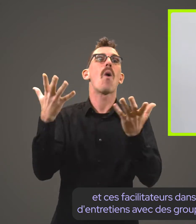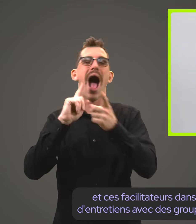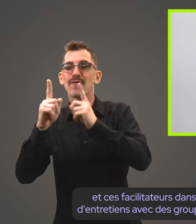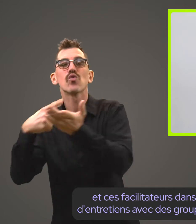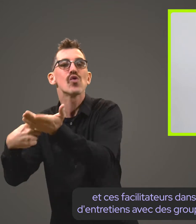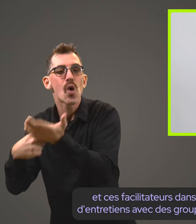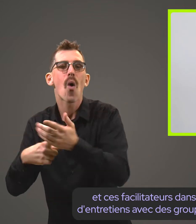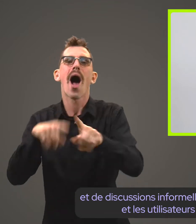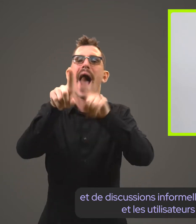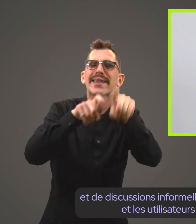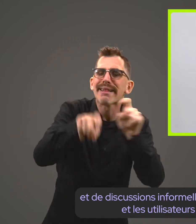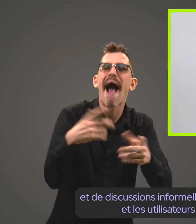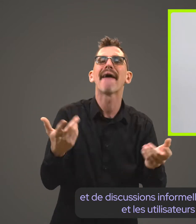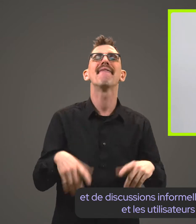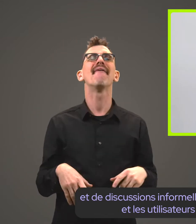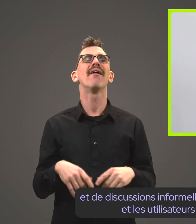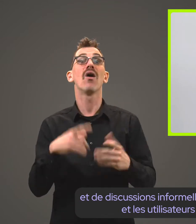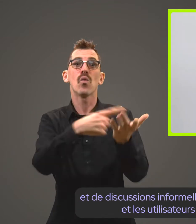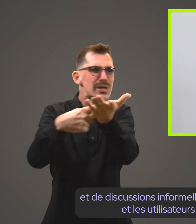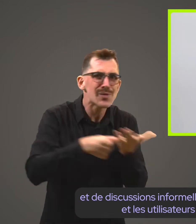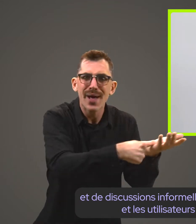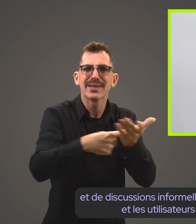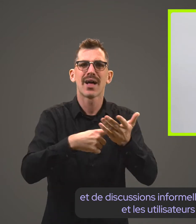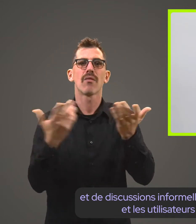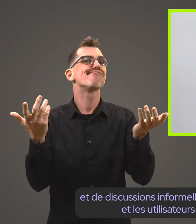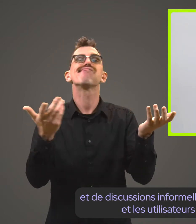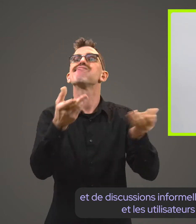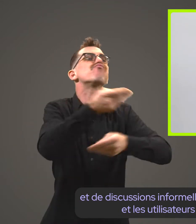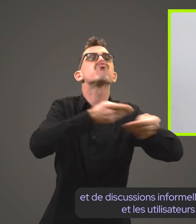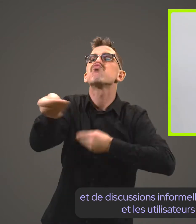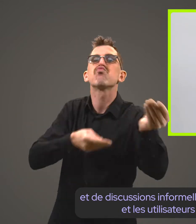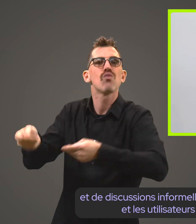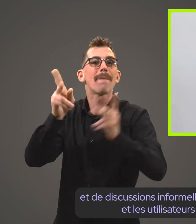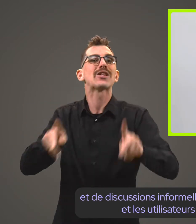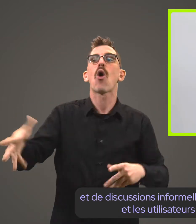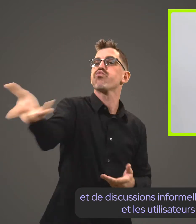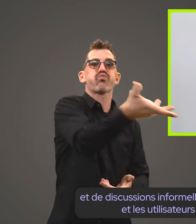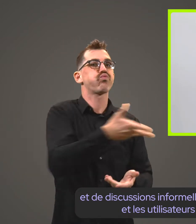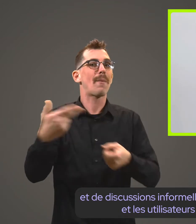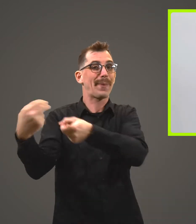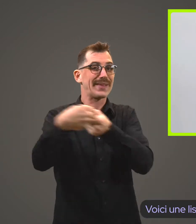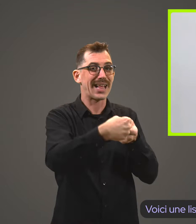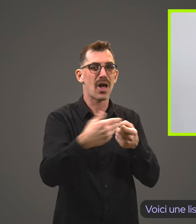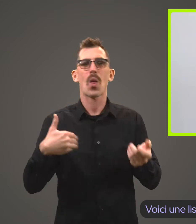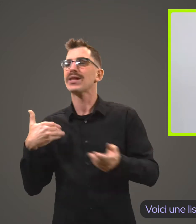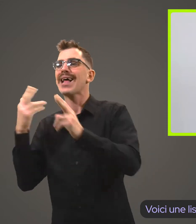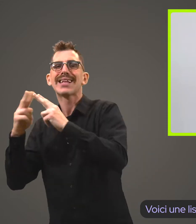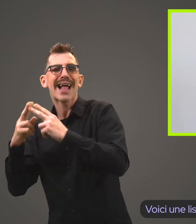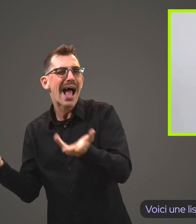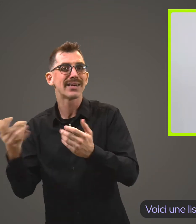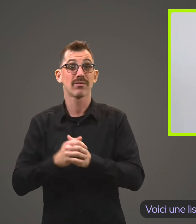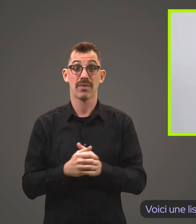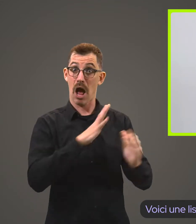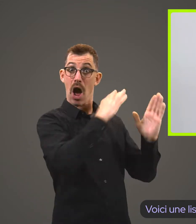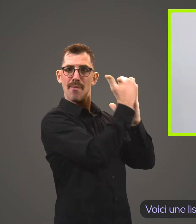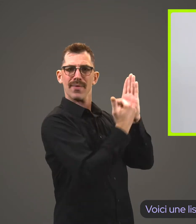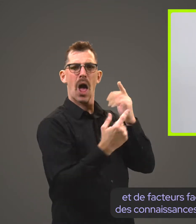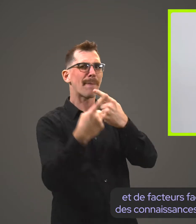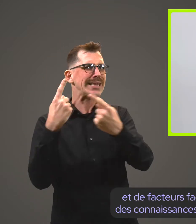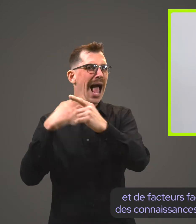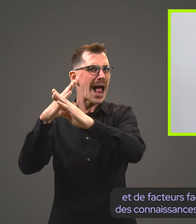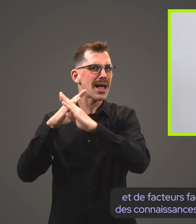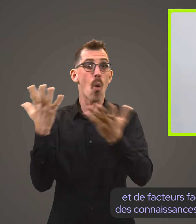interview, surveys, and informal discussions with stakeholders and knowledge users. Here's a list of commonly